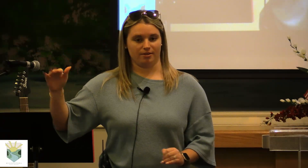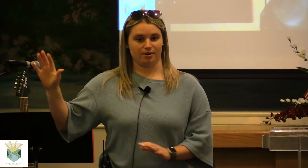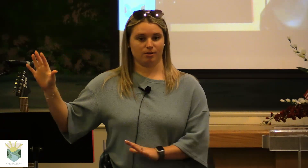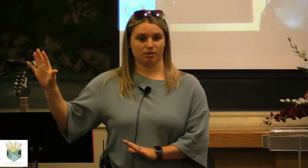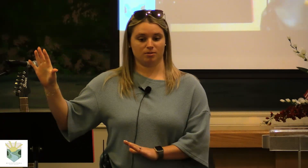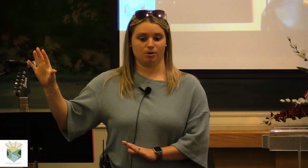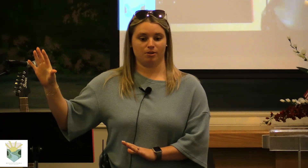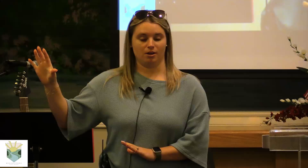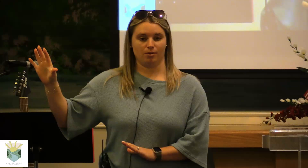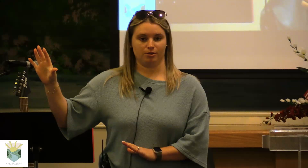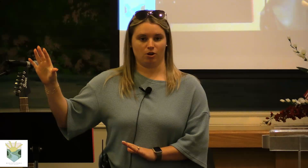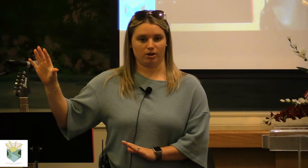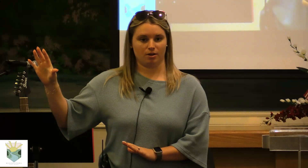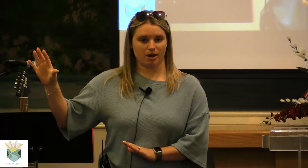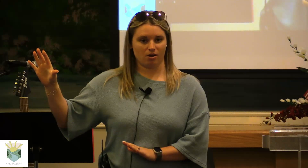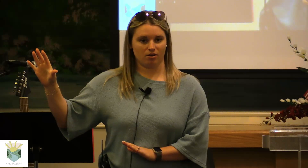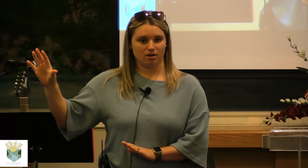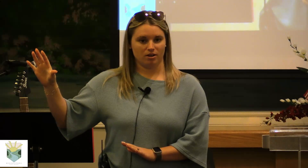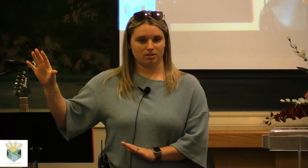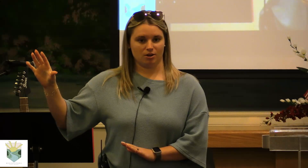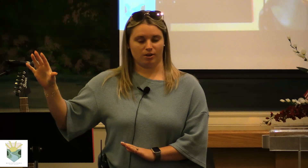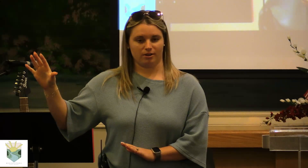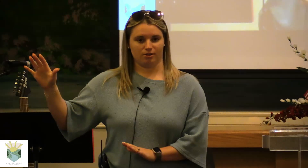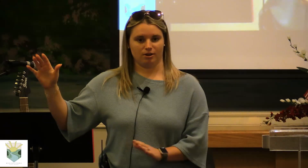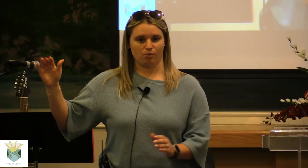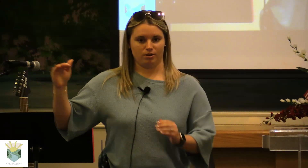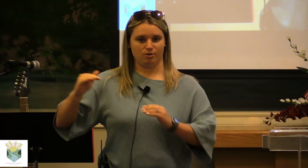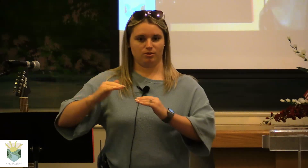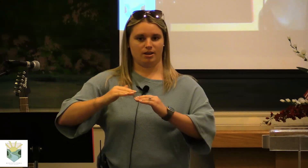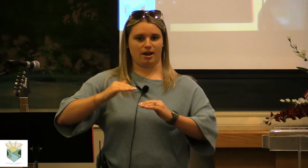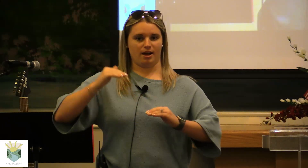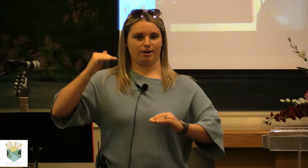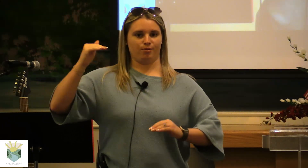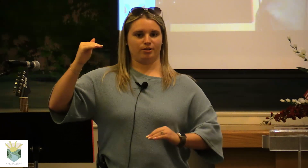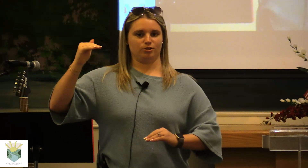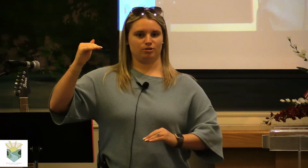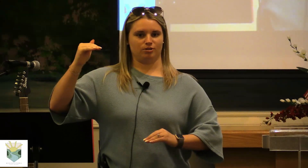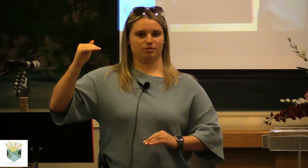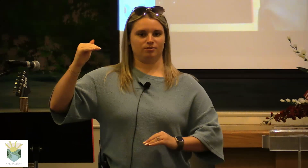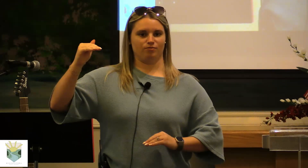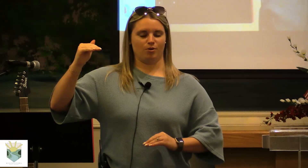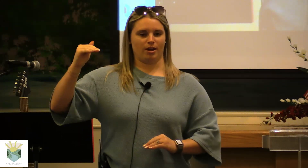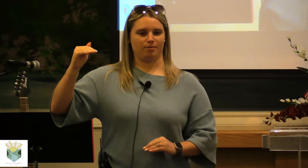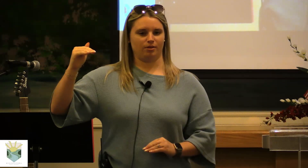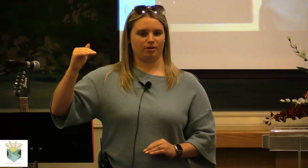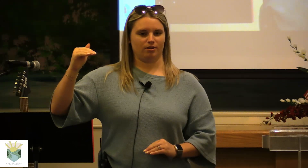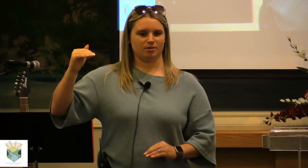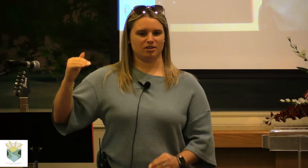really smart and they know what they're talking about. So like you're gonna want to use that higher registered vocabulary. Does that make